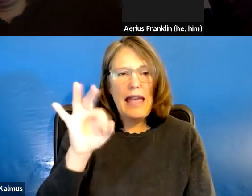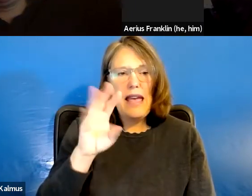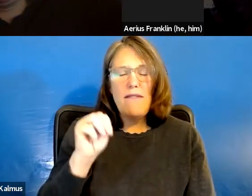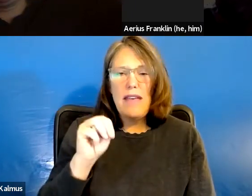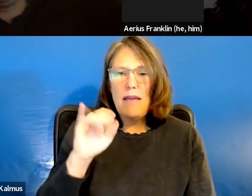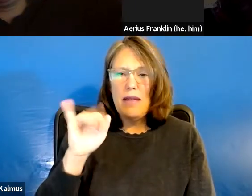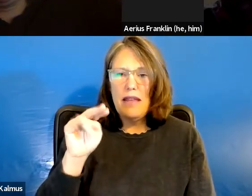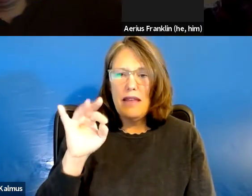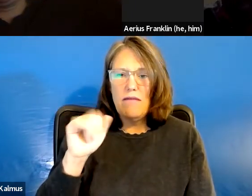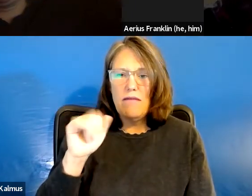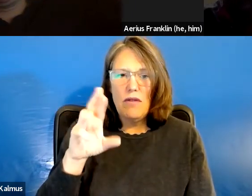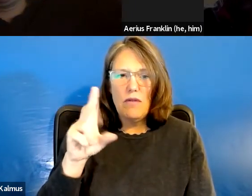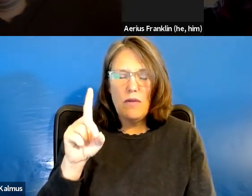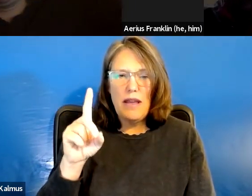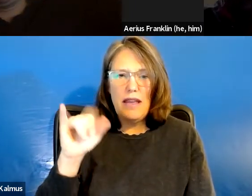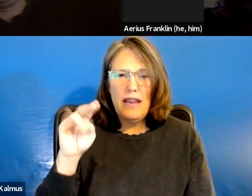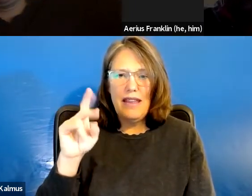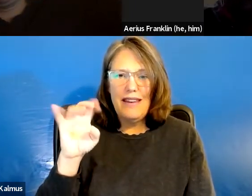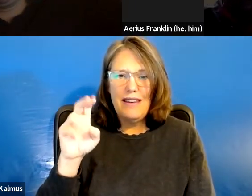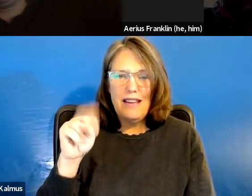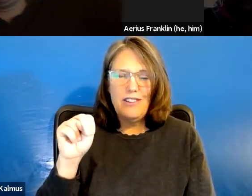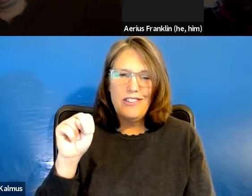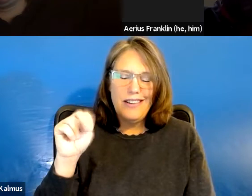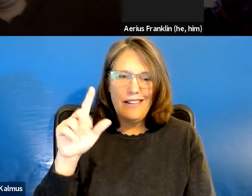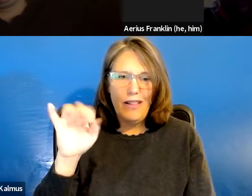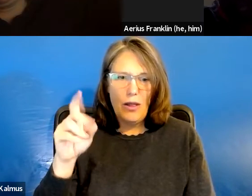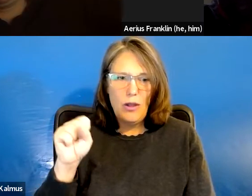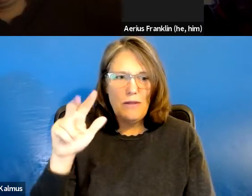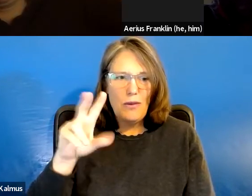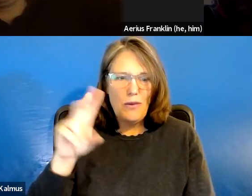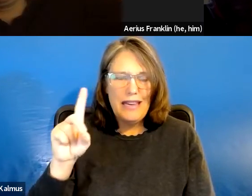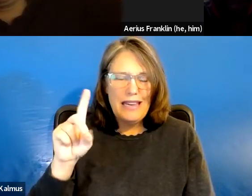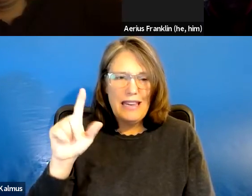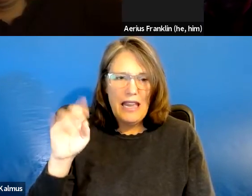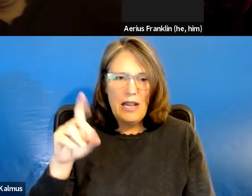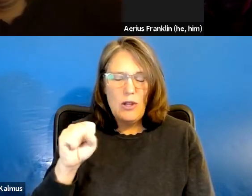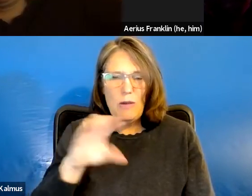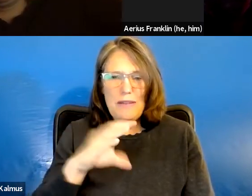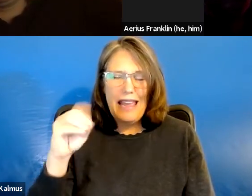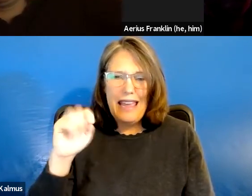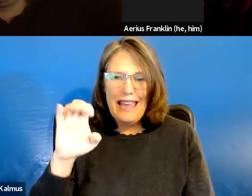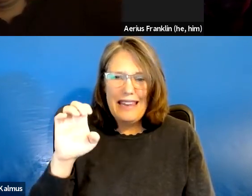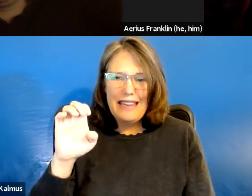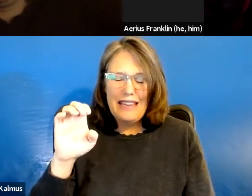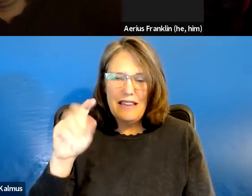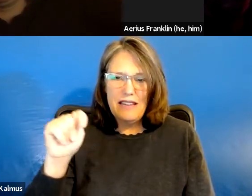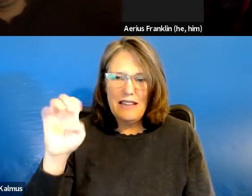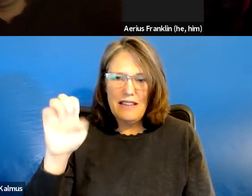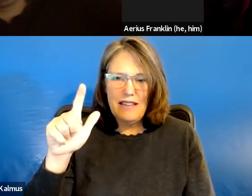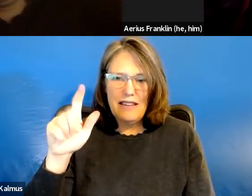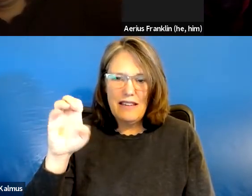FM, infrared, induction loops, 3D loops, and telecoils are types of these.